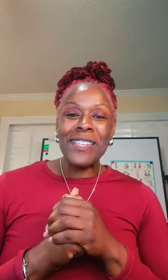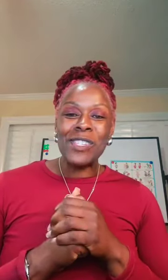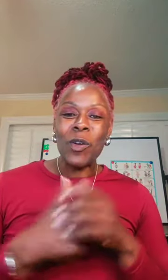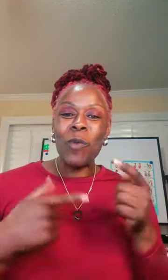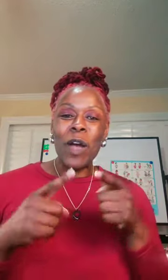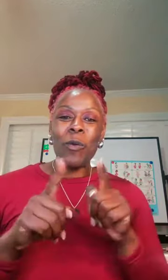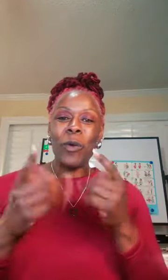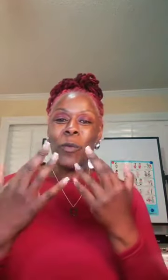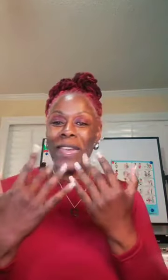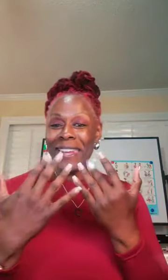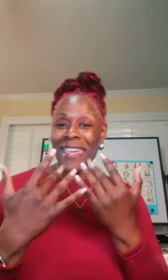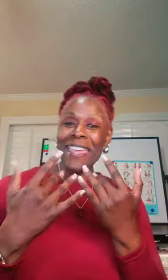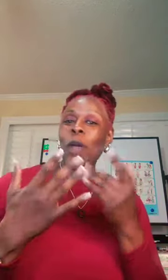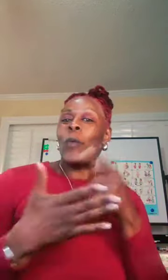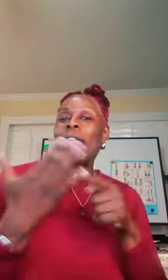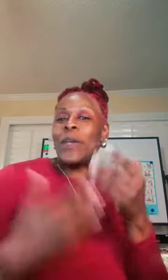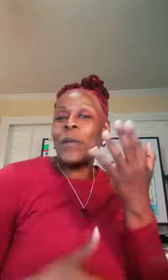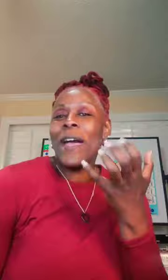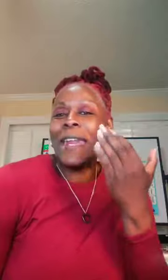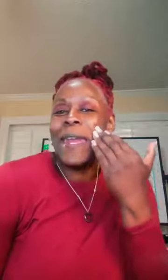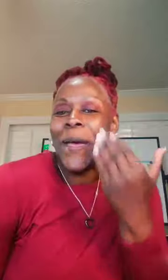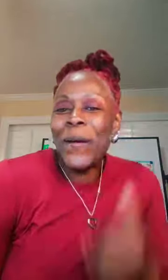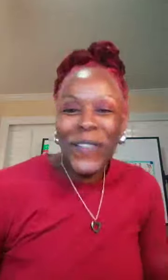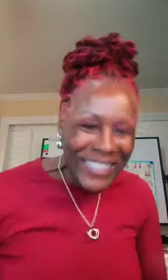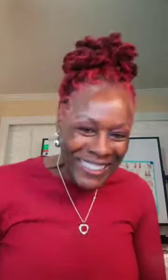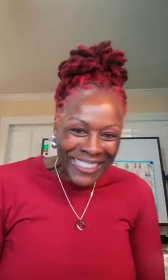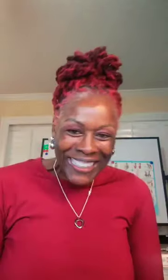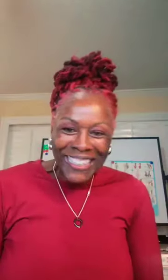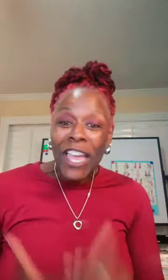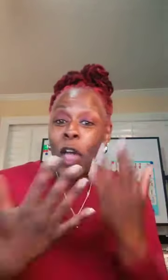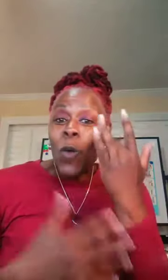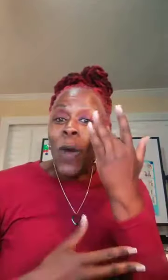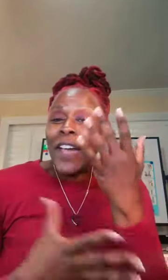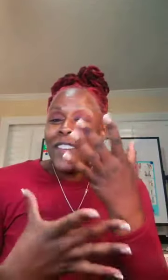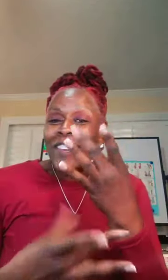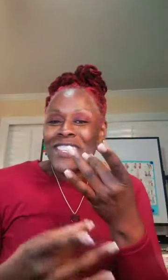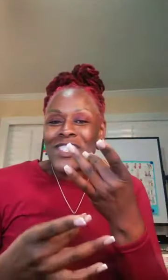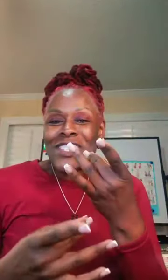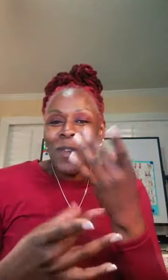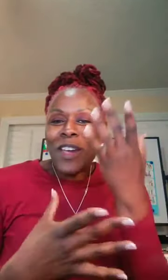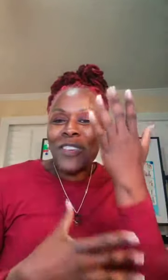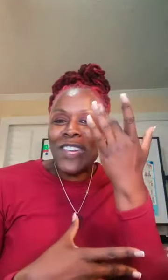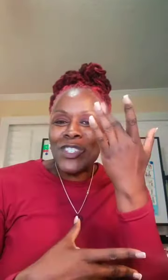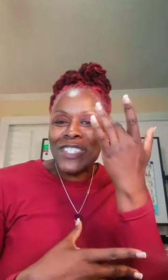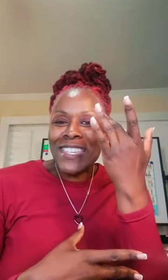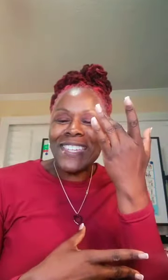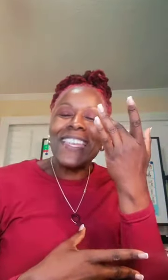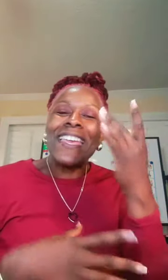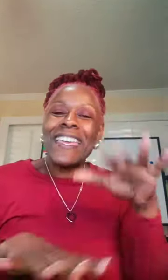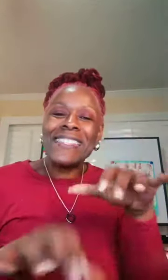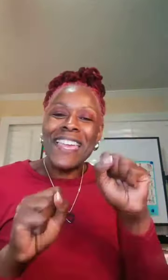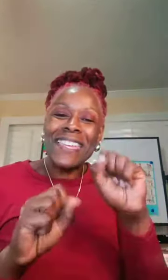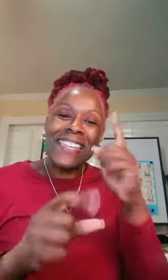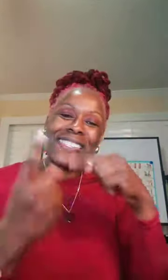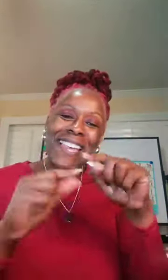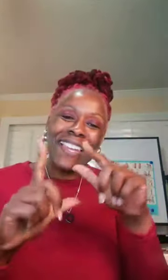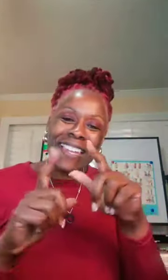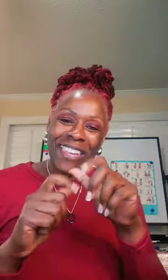so while we're waiting, what do you want to know? Why are you interested in taking sign